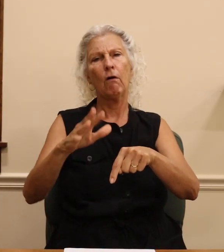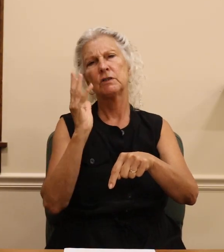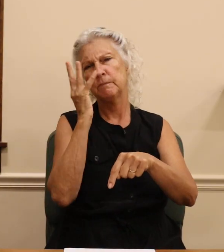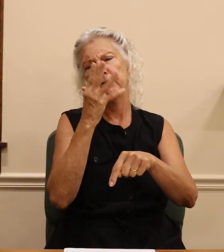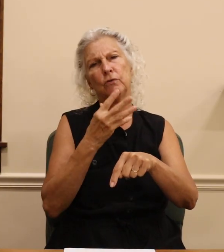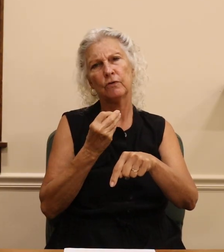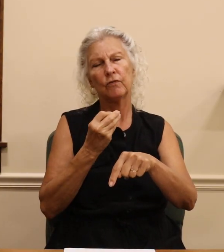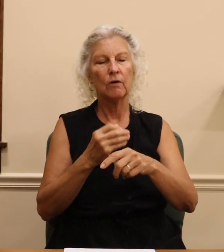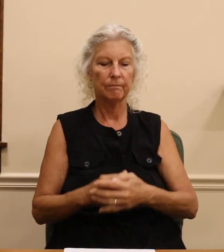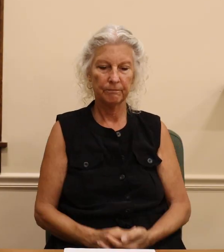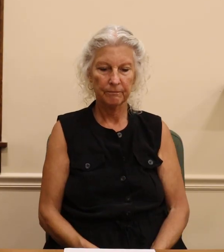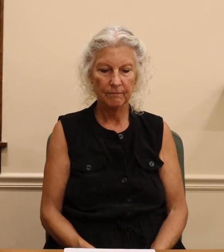it's beautiful.